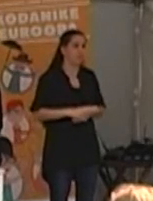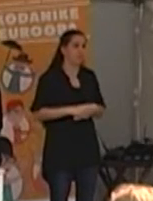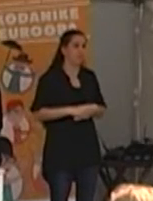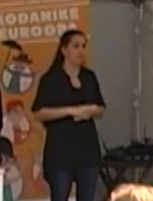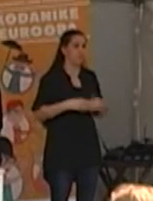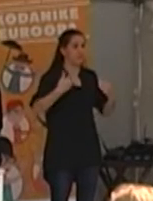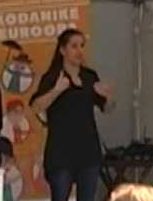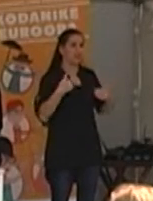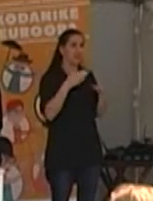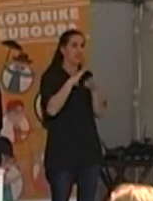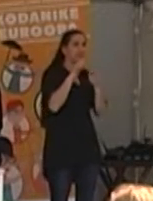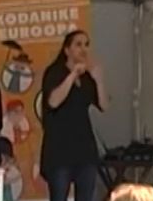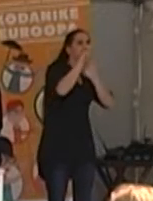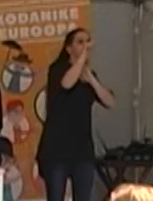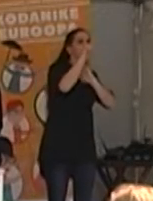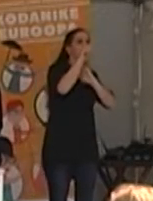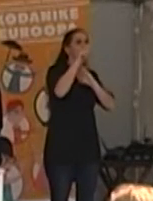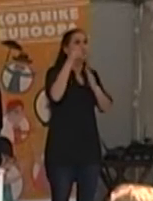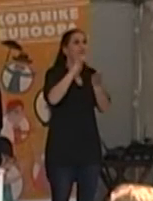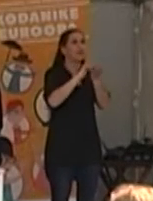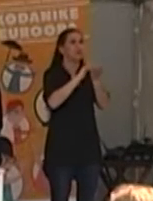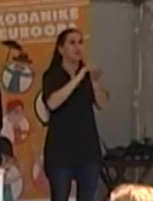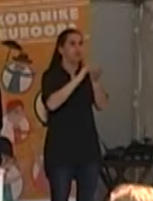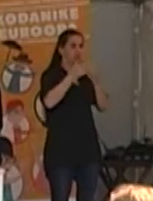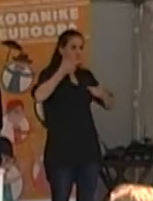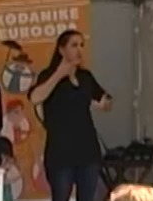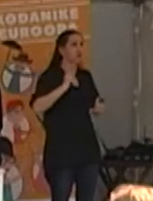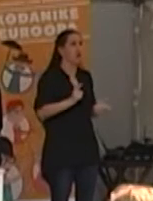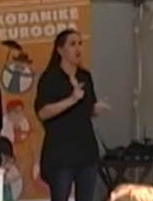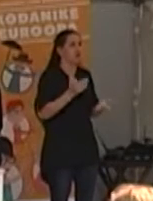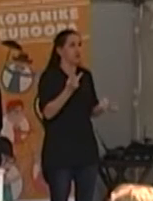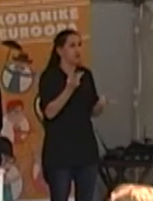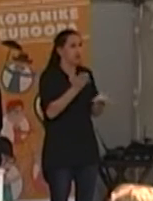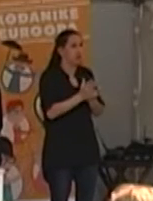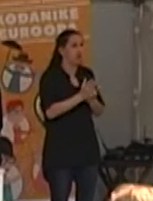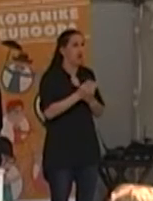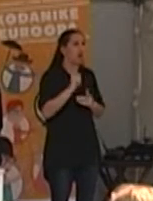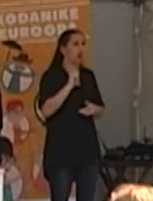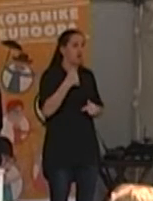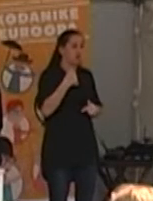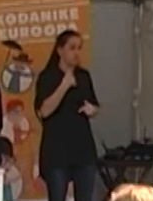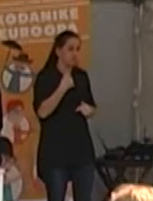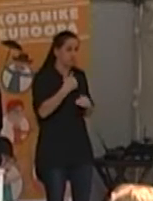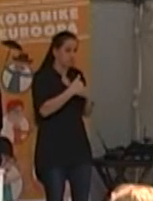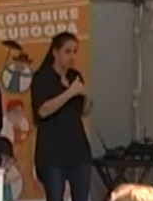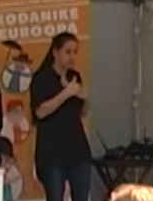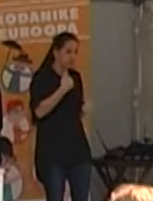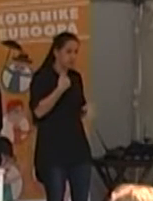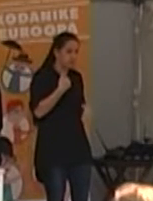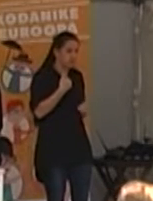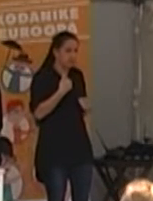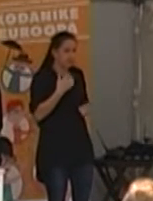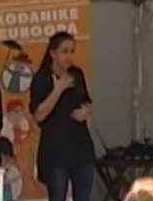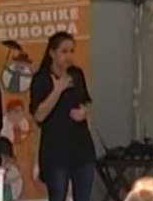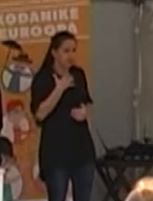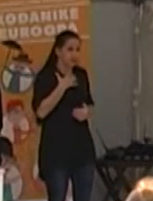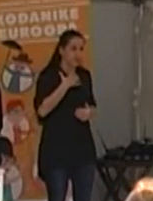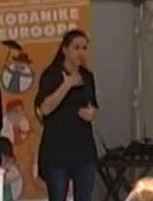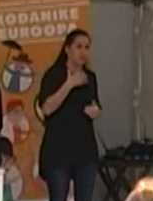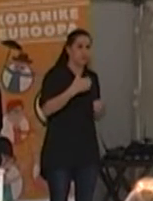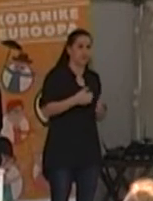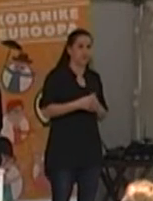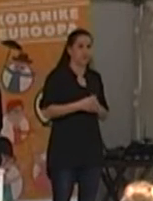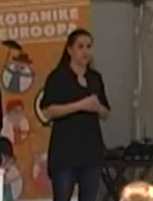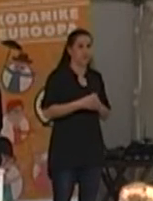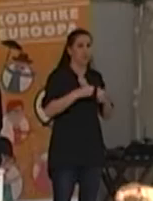self-fulfilling prophecies are real, but that shouldn't discourage us from, you know, discussing the you know, potential avenues